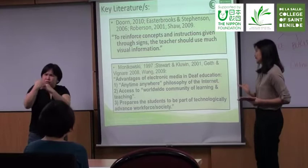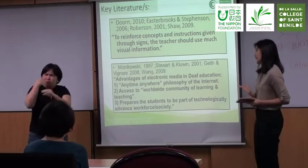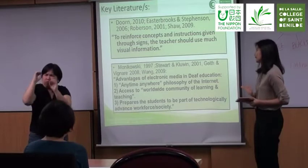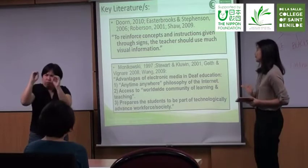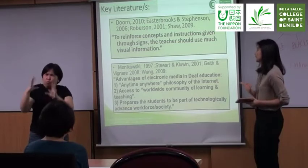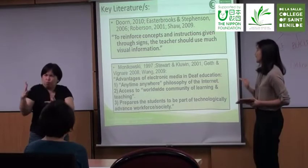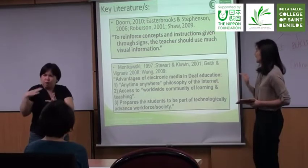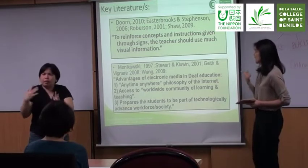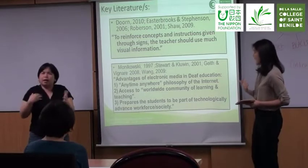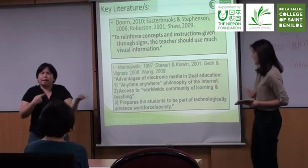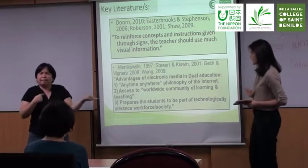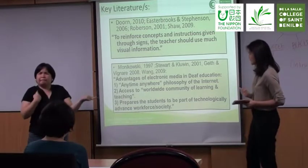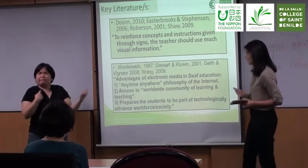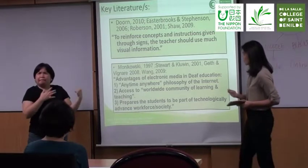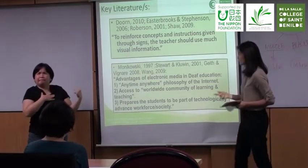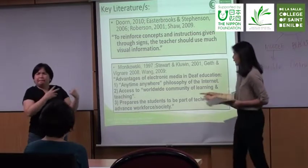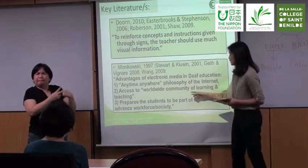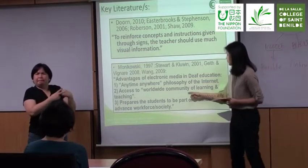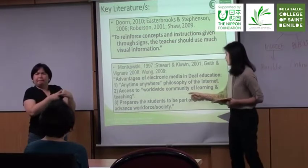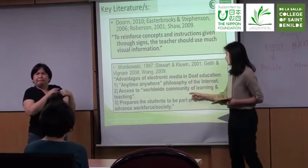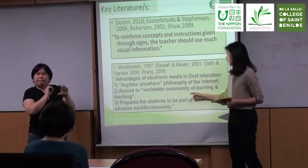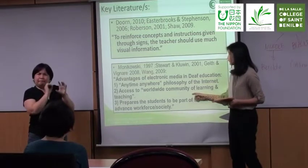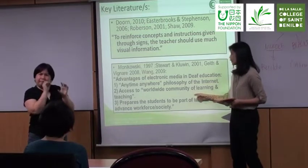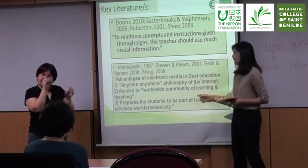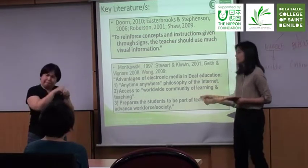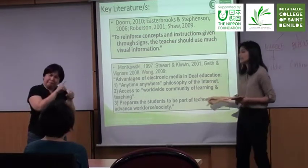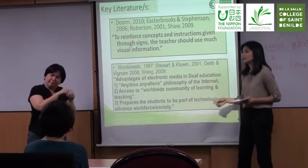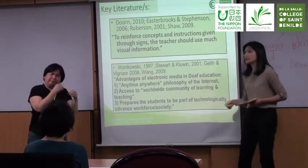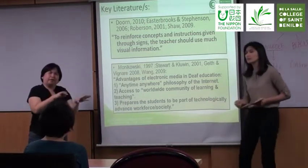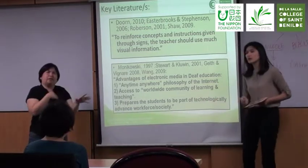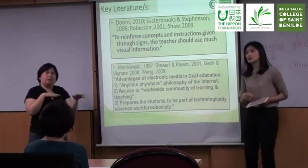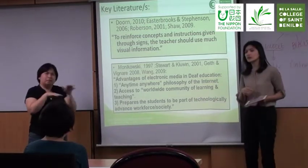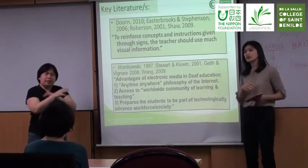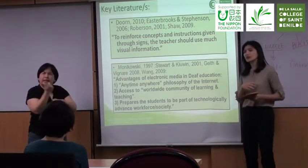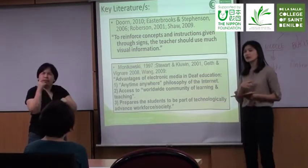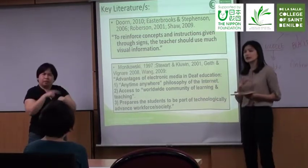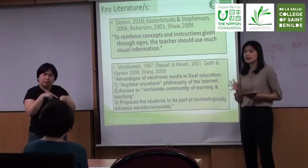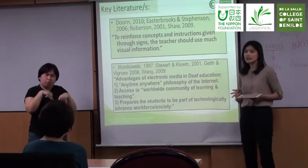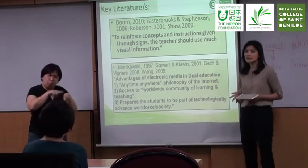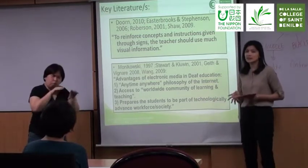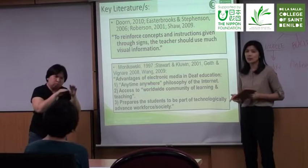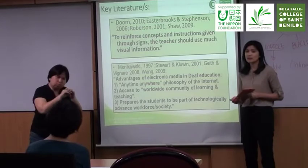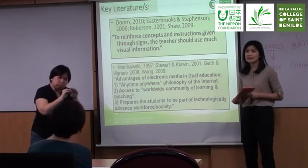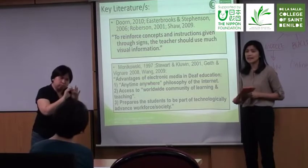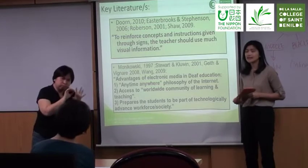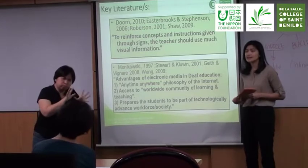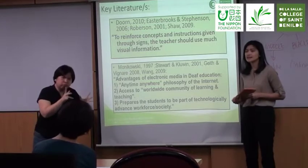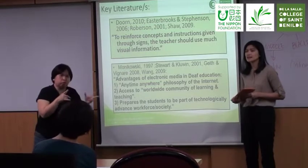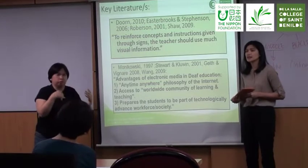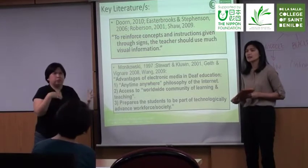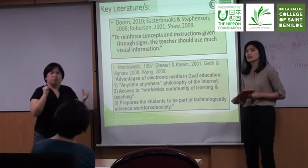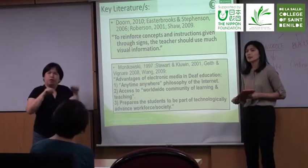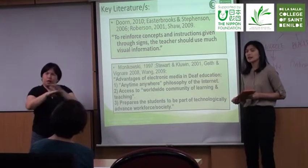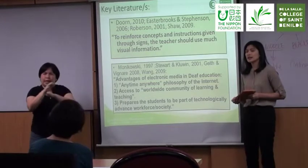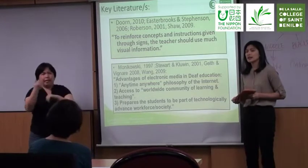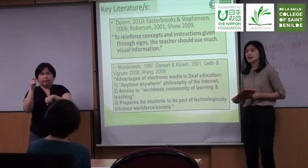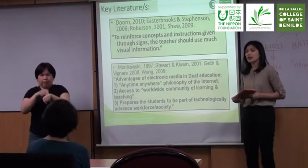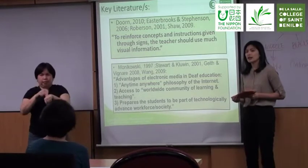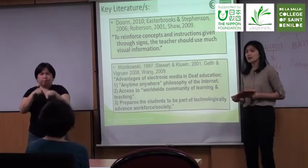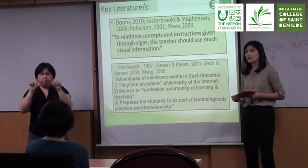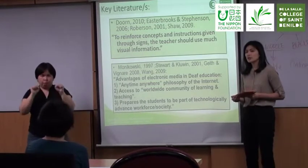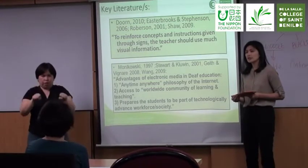it anytime. And then access to worldwide community of learning and teaching because of the different links and websites.